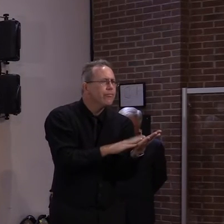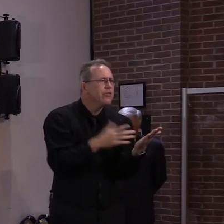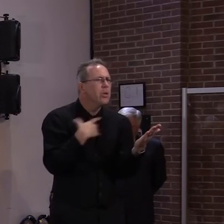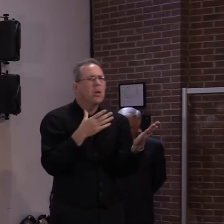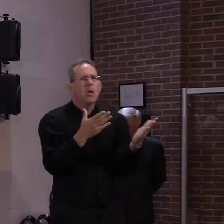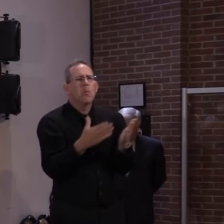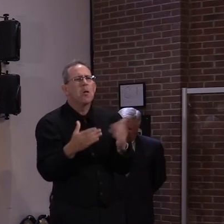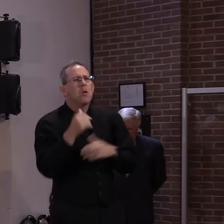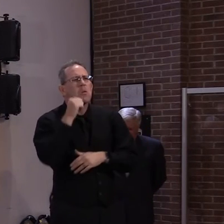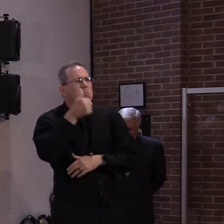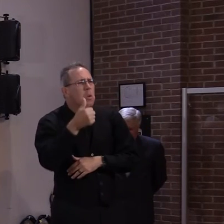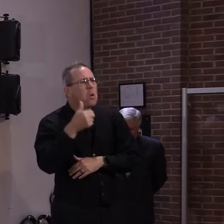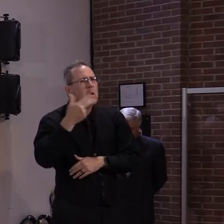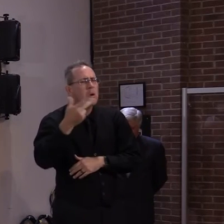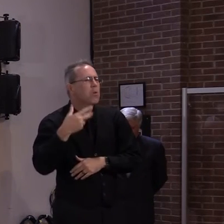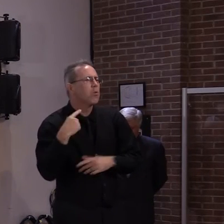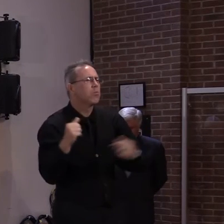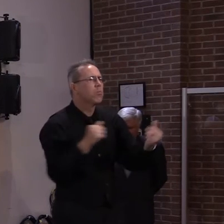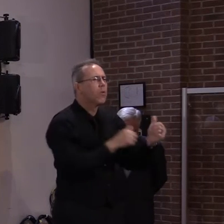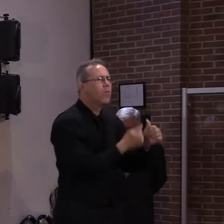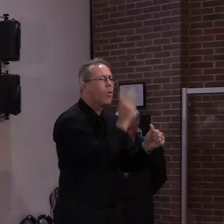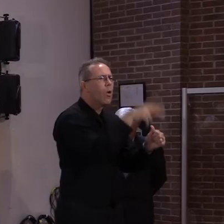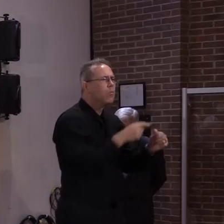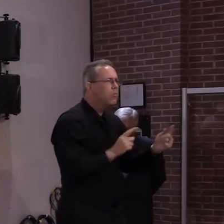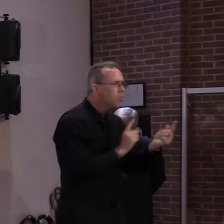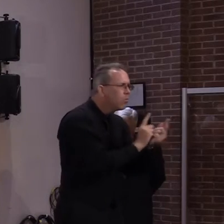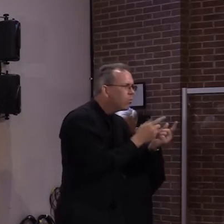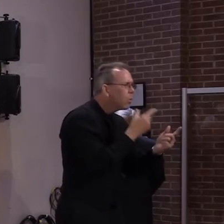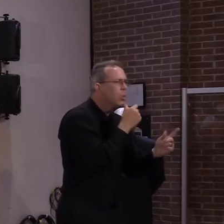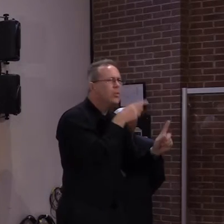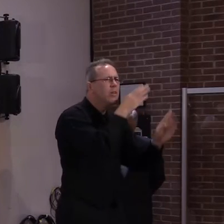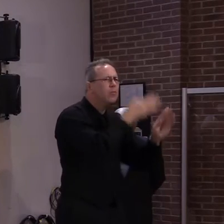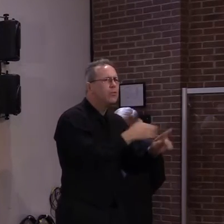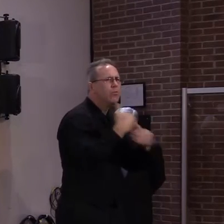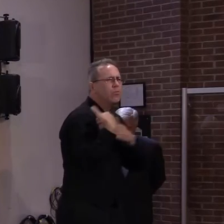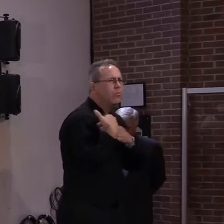for folks in town to know where to route that information.